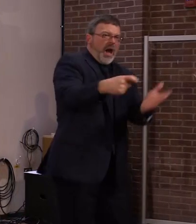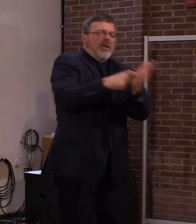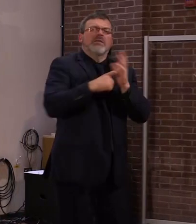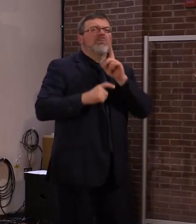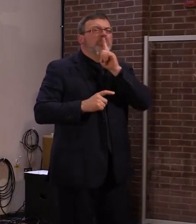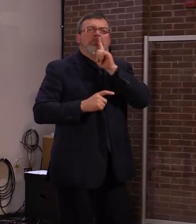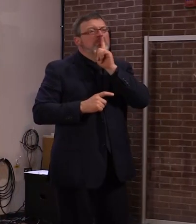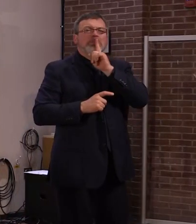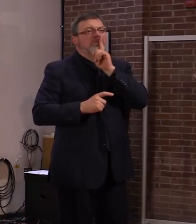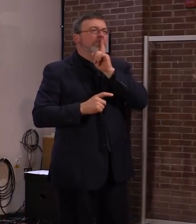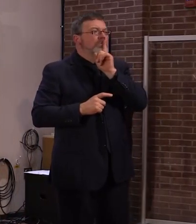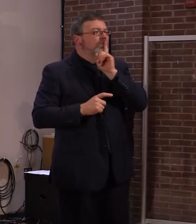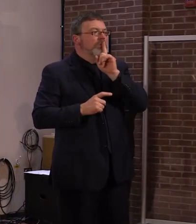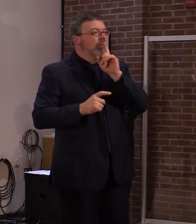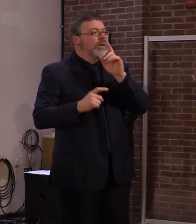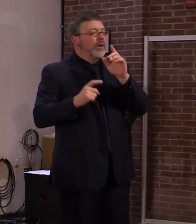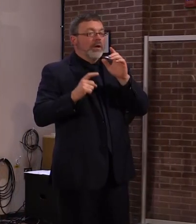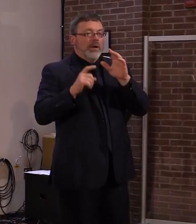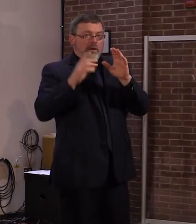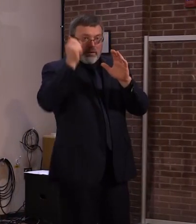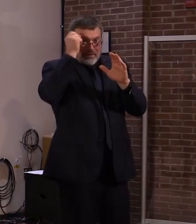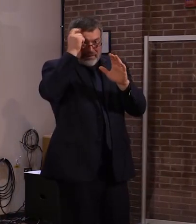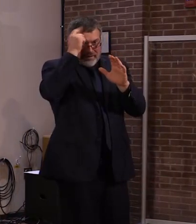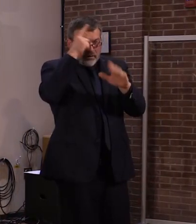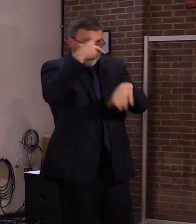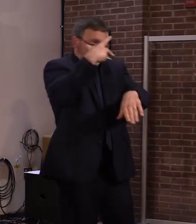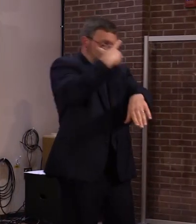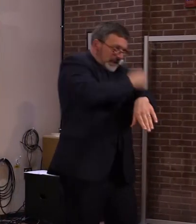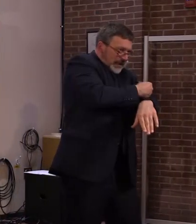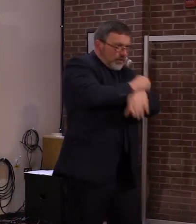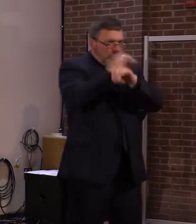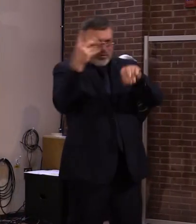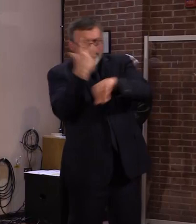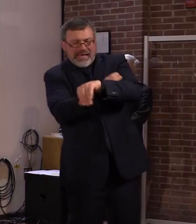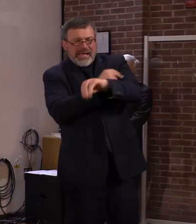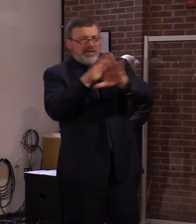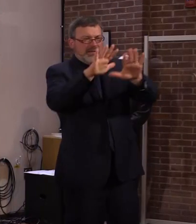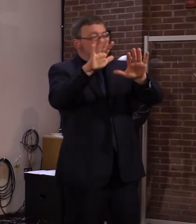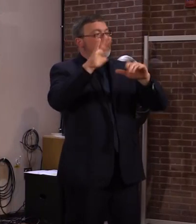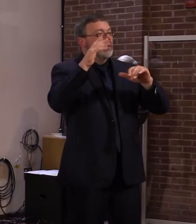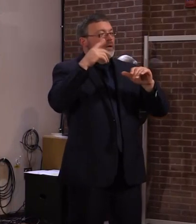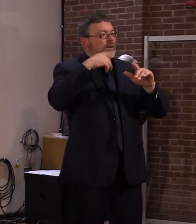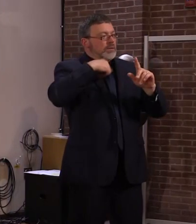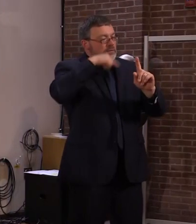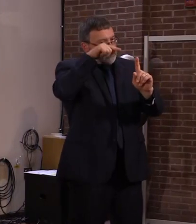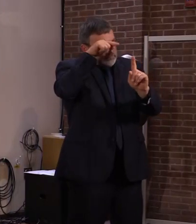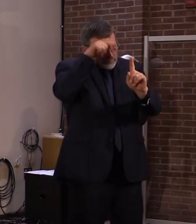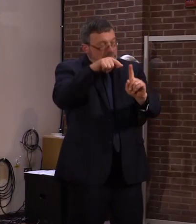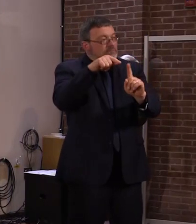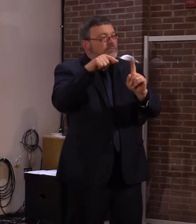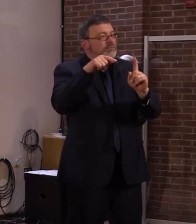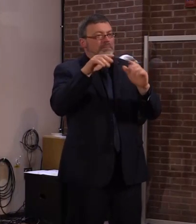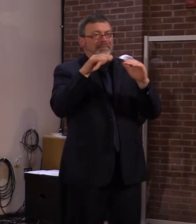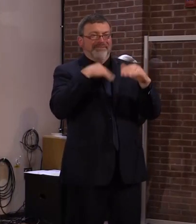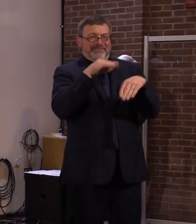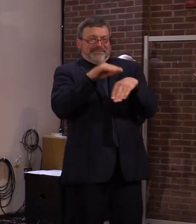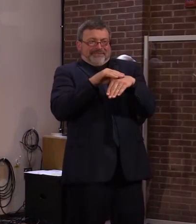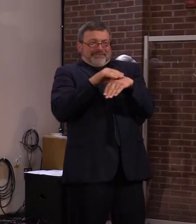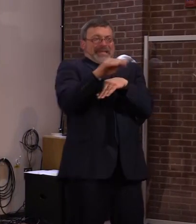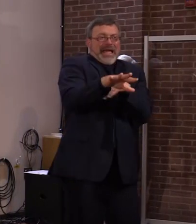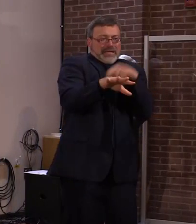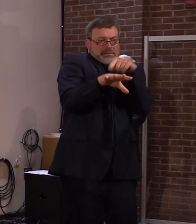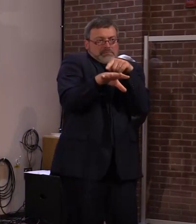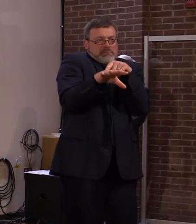vaccinated. We've talked about that extensively. But you have to, you know, be aware of your